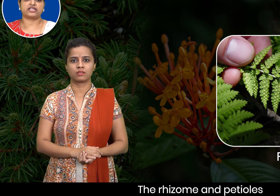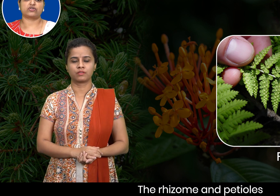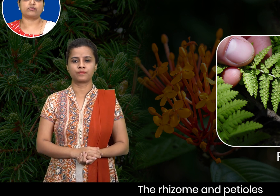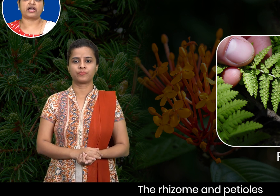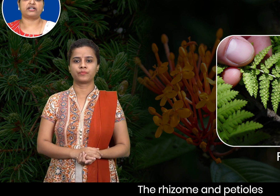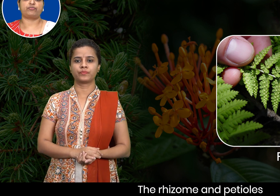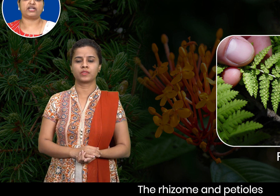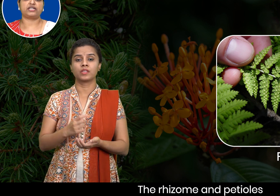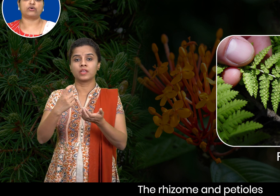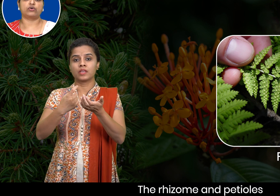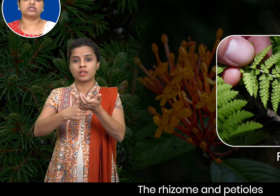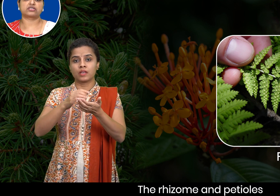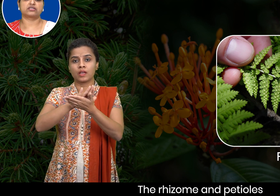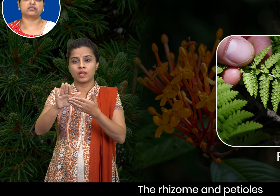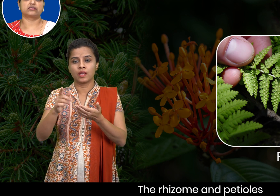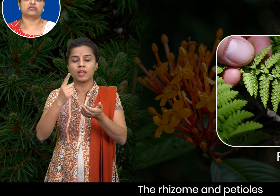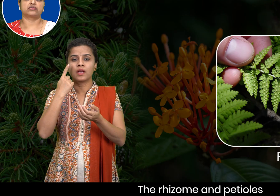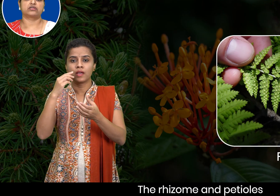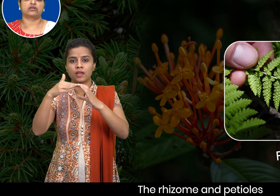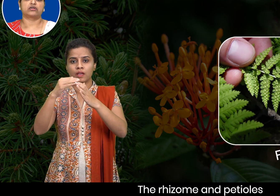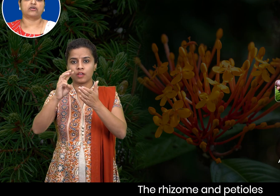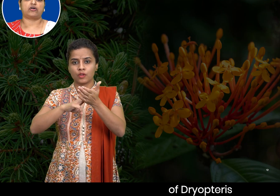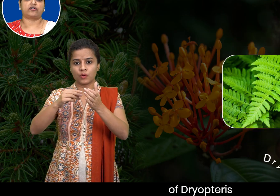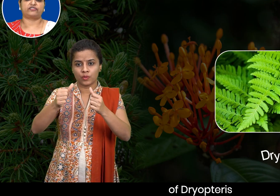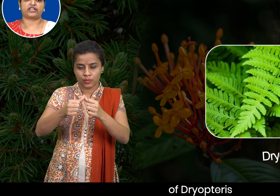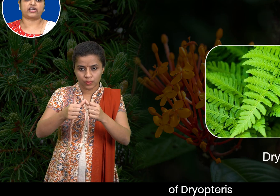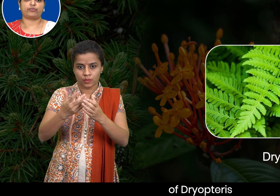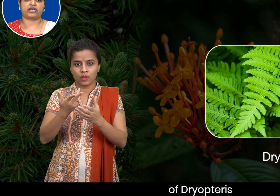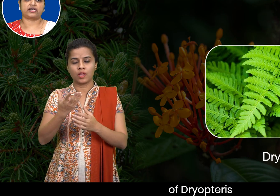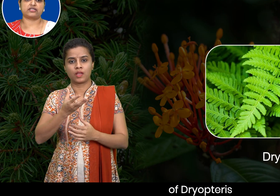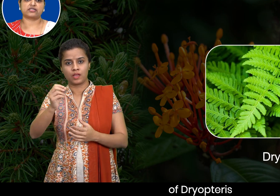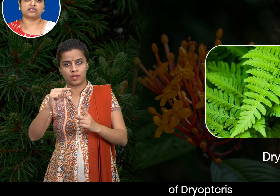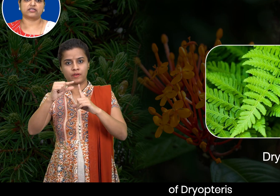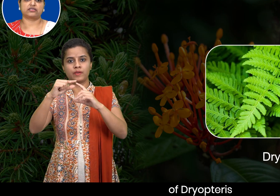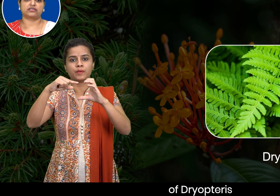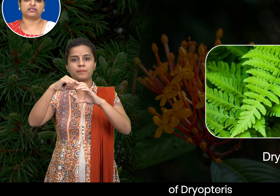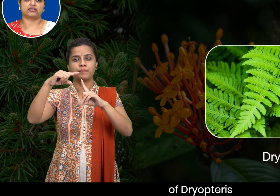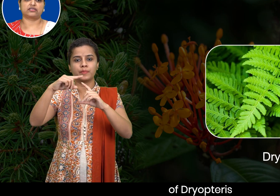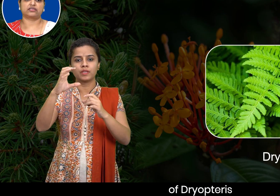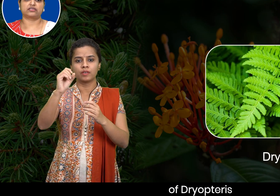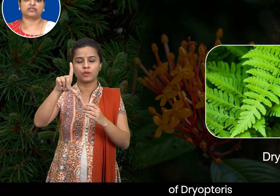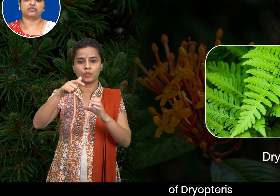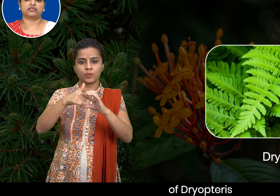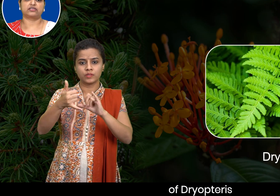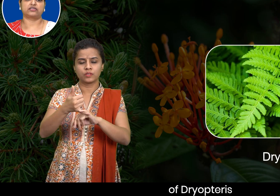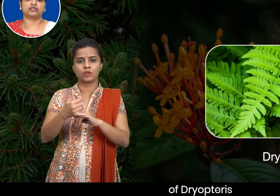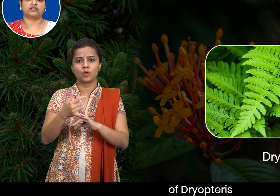The rhizome and petioles of Dryopteris